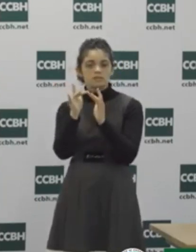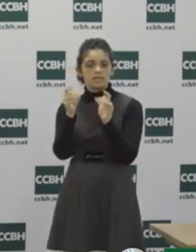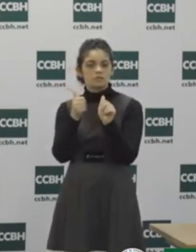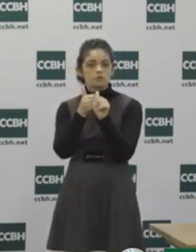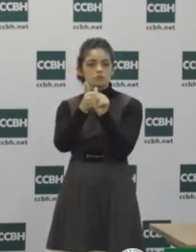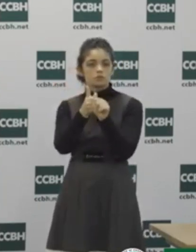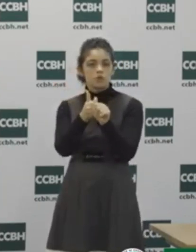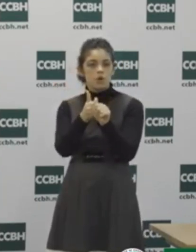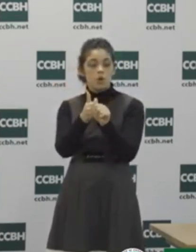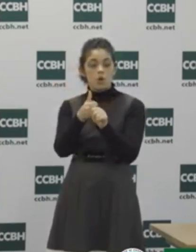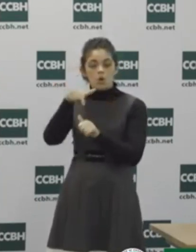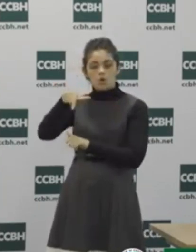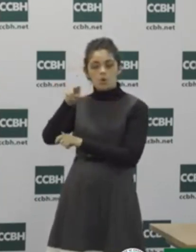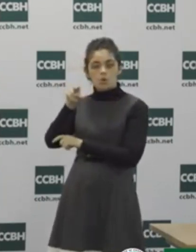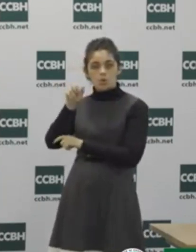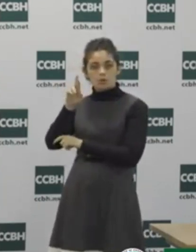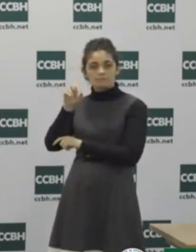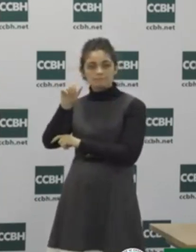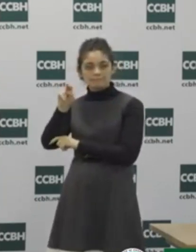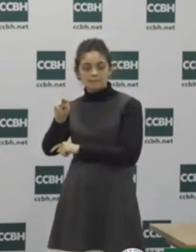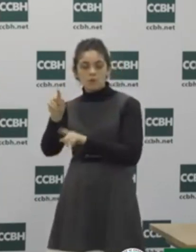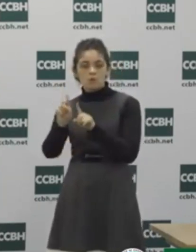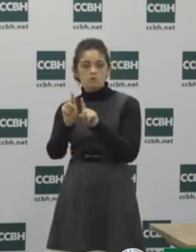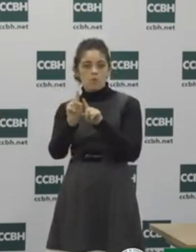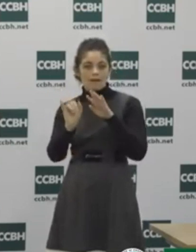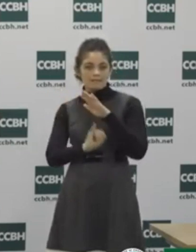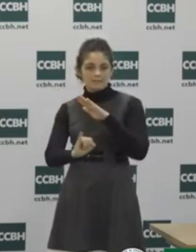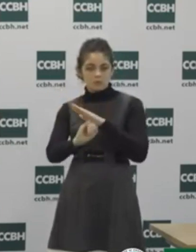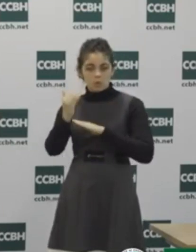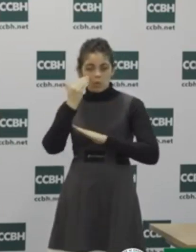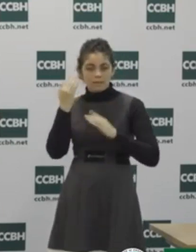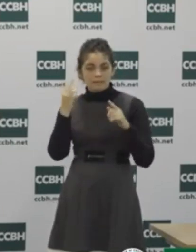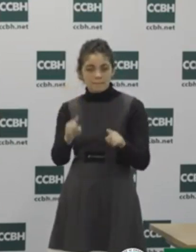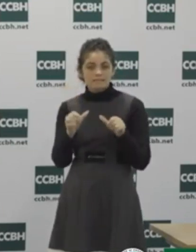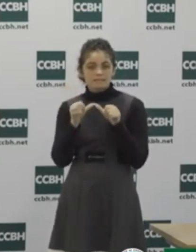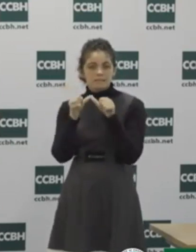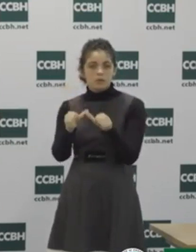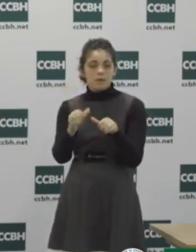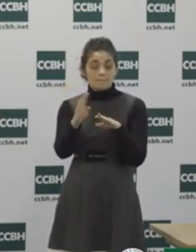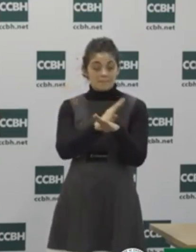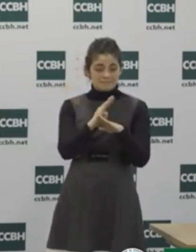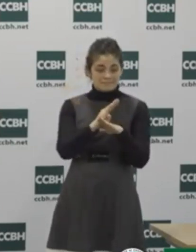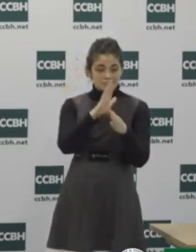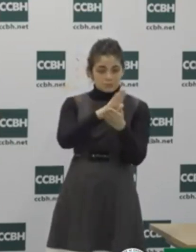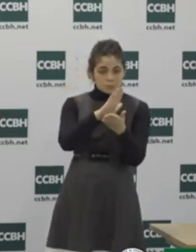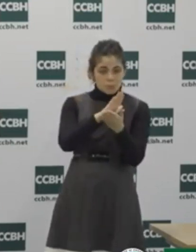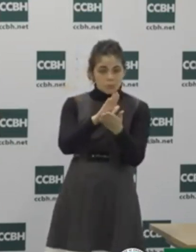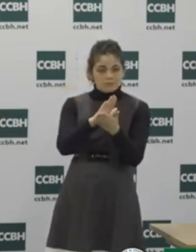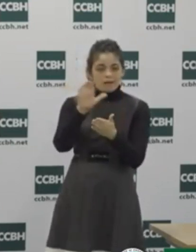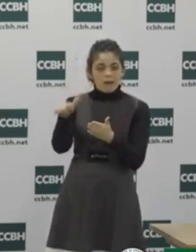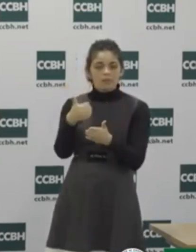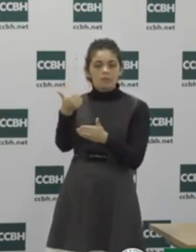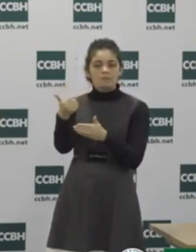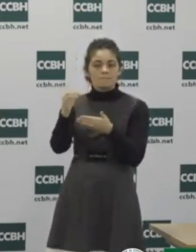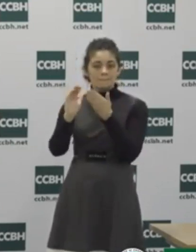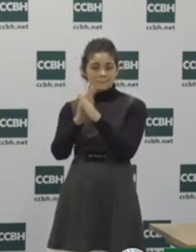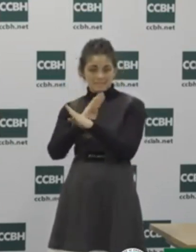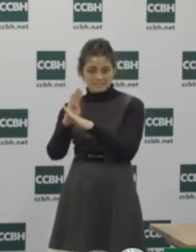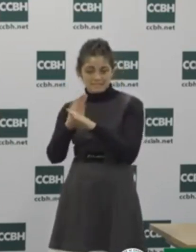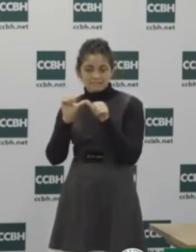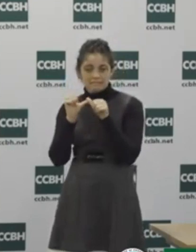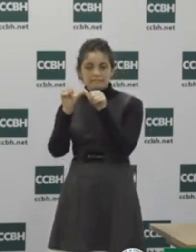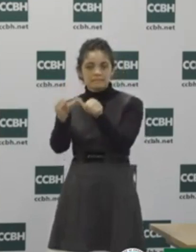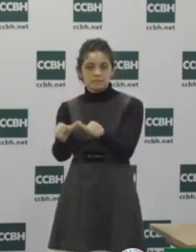isolation to reduce the opportunity for community spread, making sure businesses, schools, and other public places can